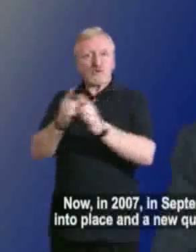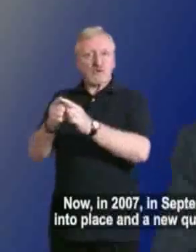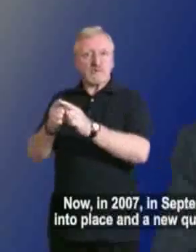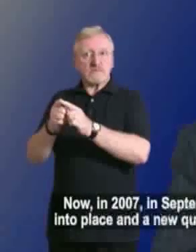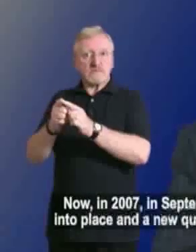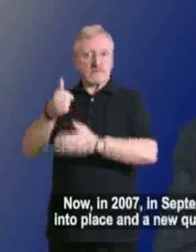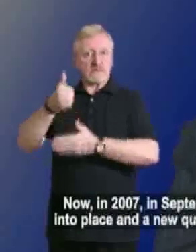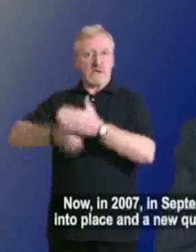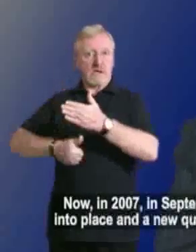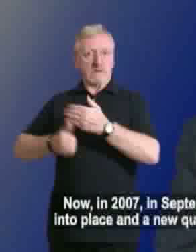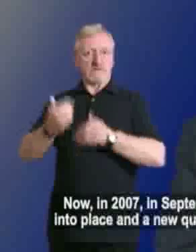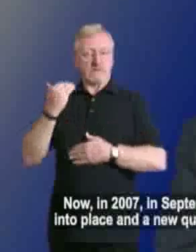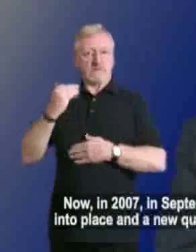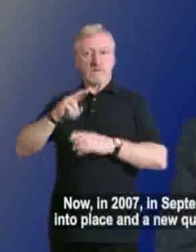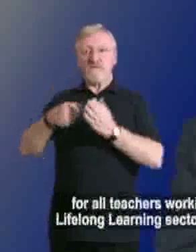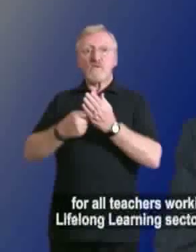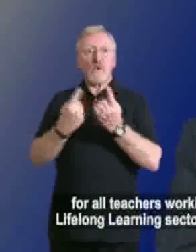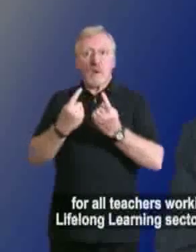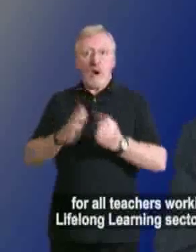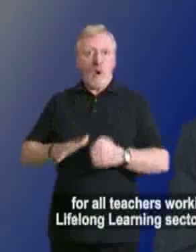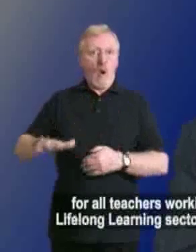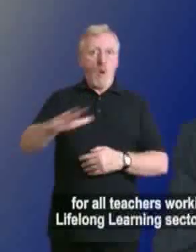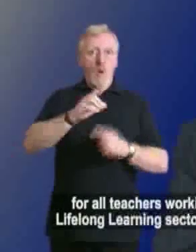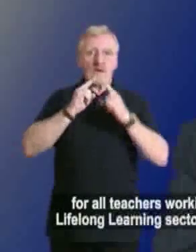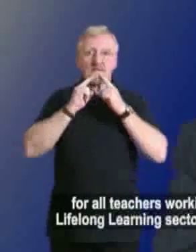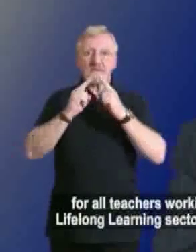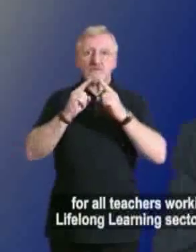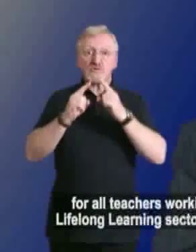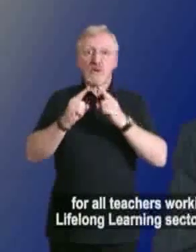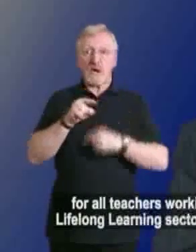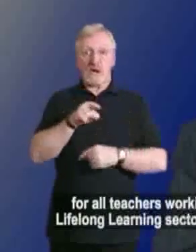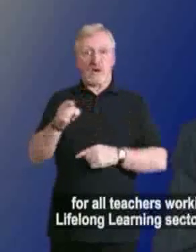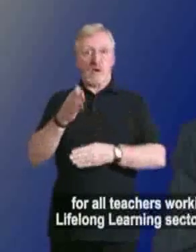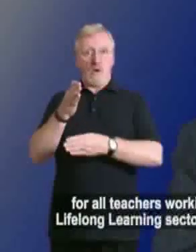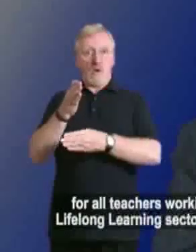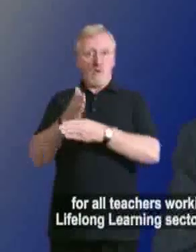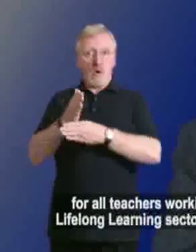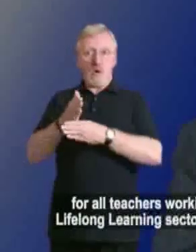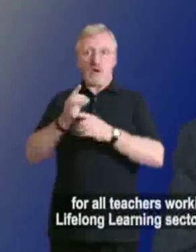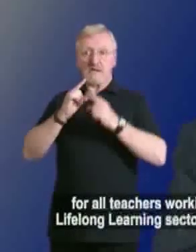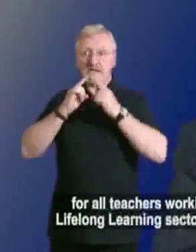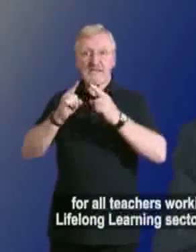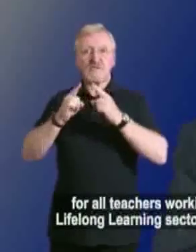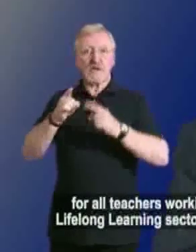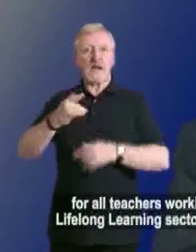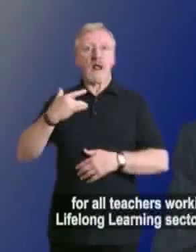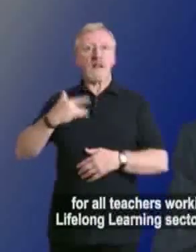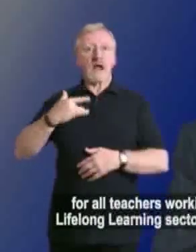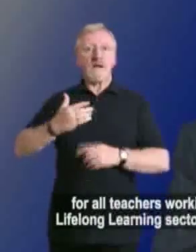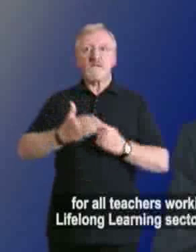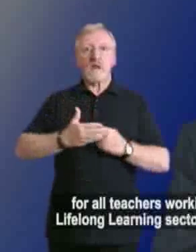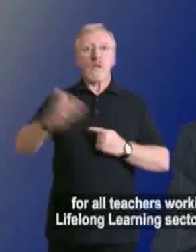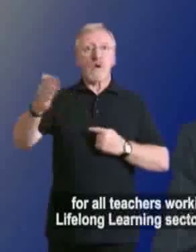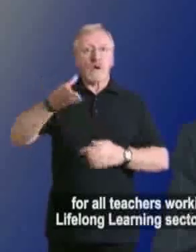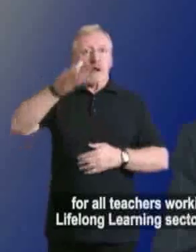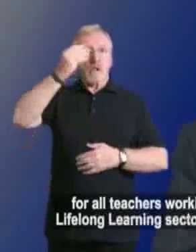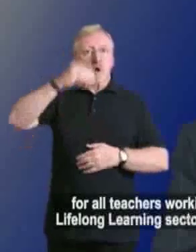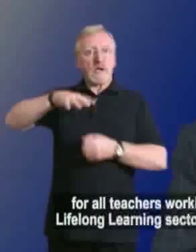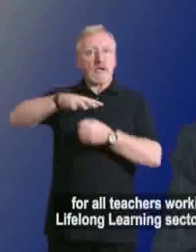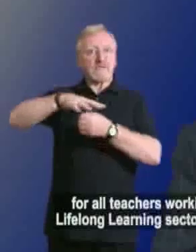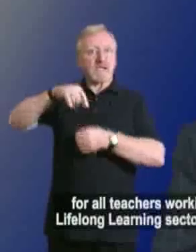framework as well for all teachers working and teaching within the lifelong learning sector. And